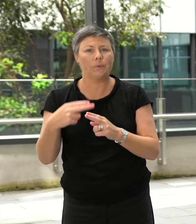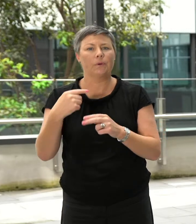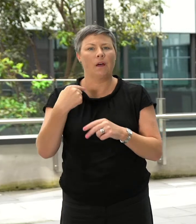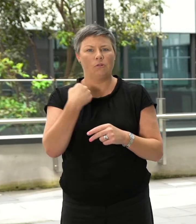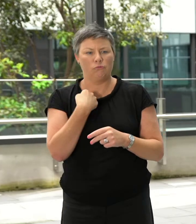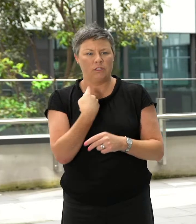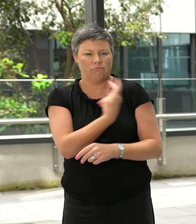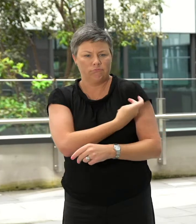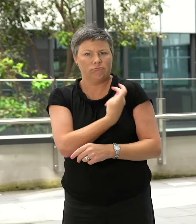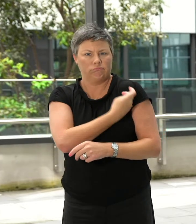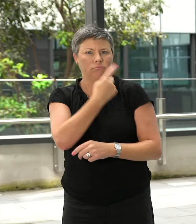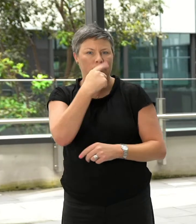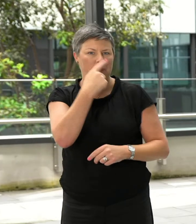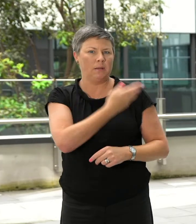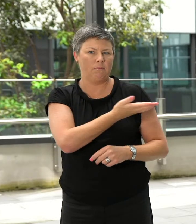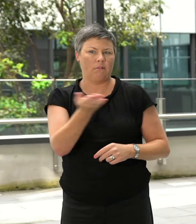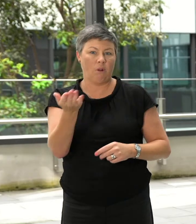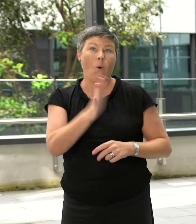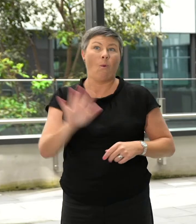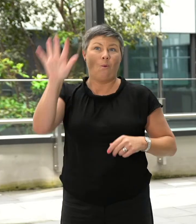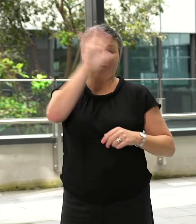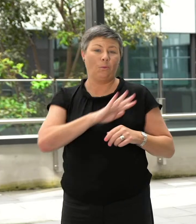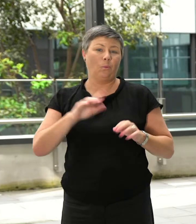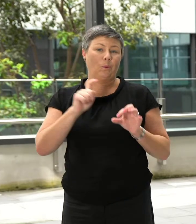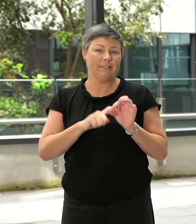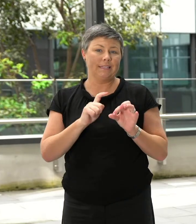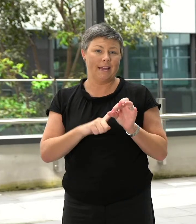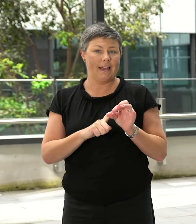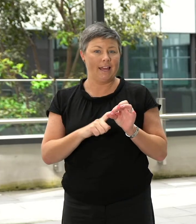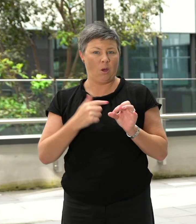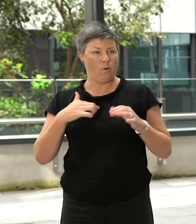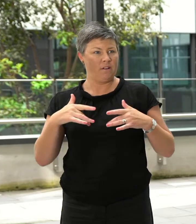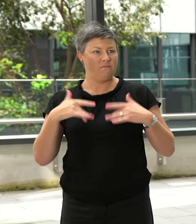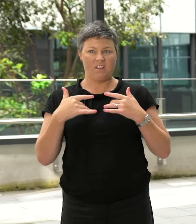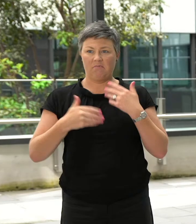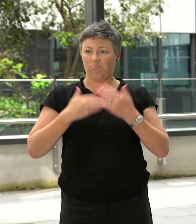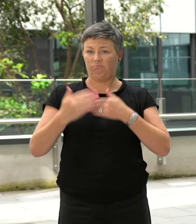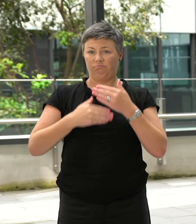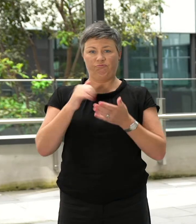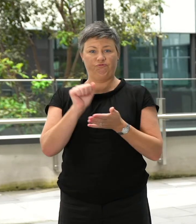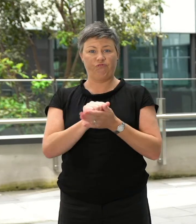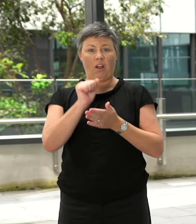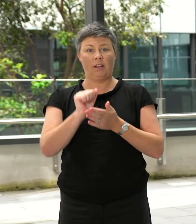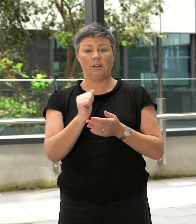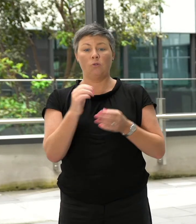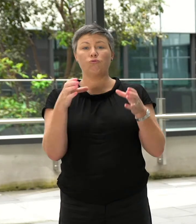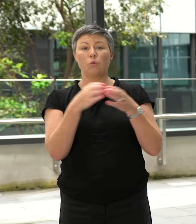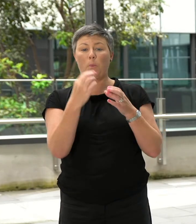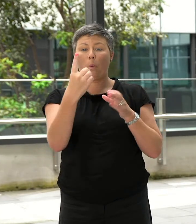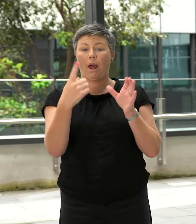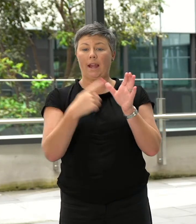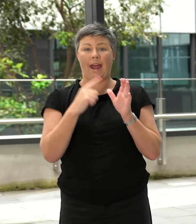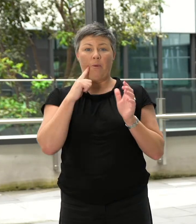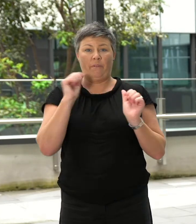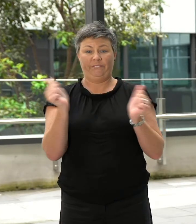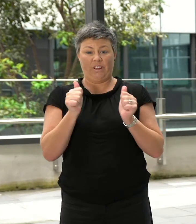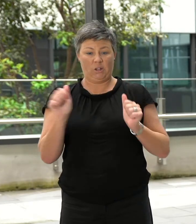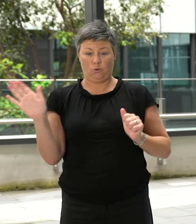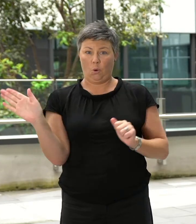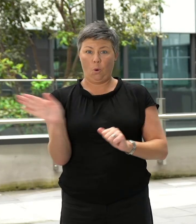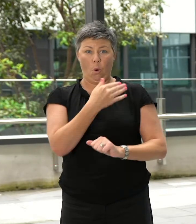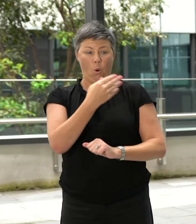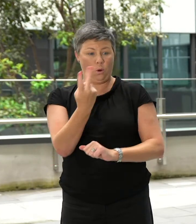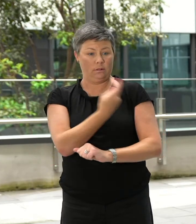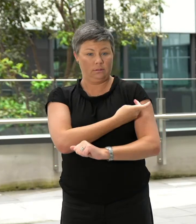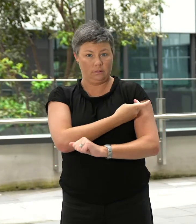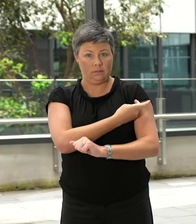number of vaccinations being delivered across Queensland. We are on track to finish 1A in a fortnight for the first vaccination, start